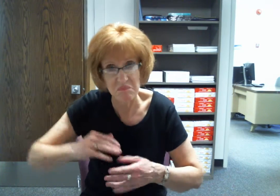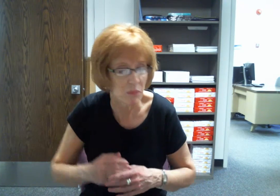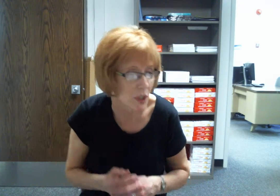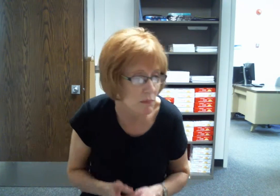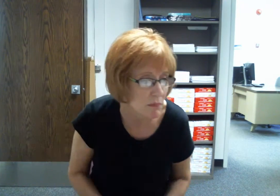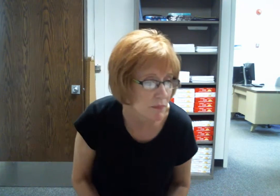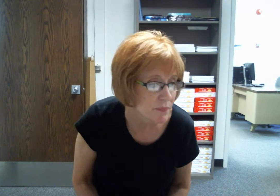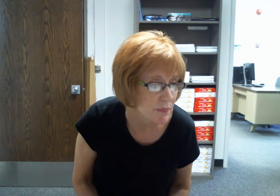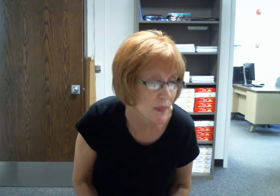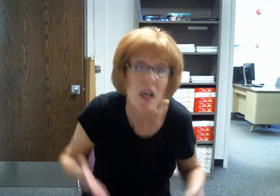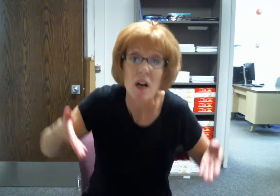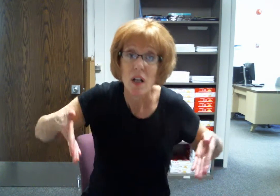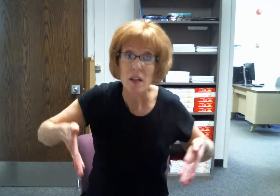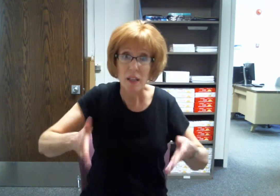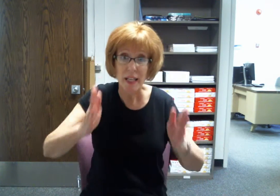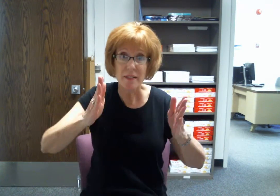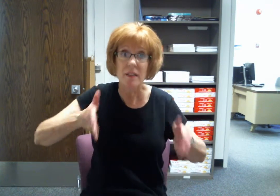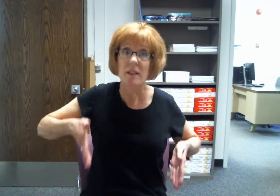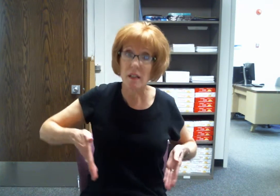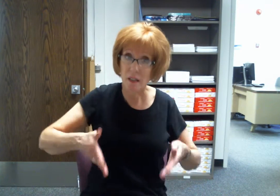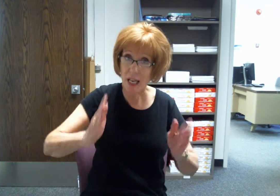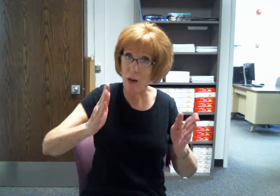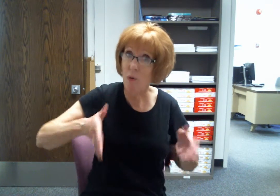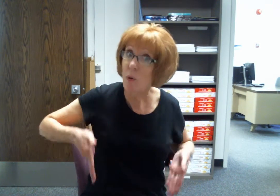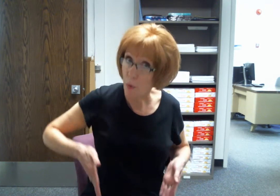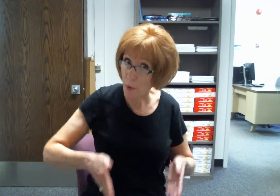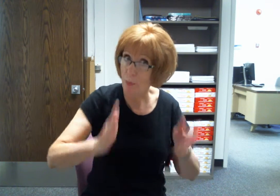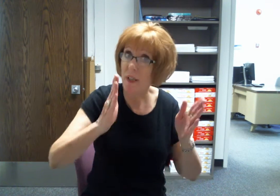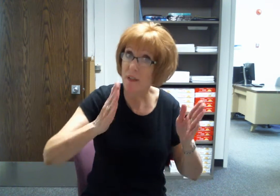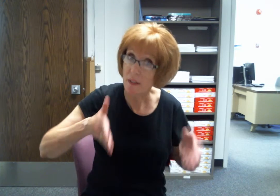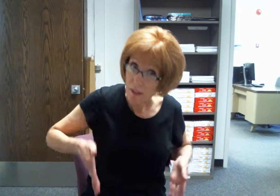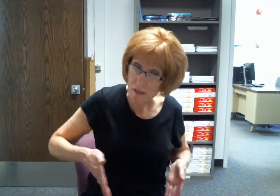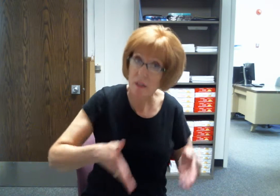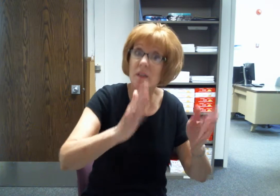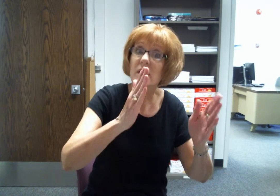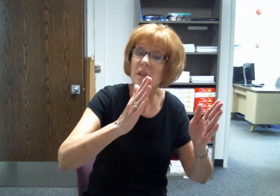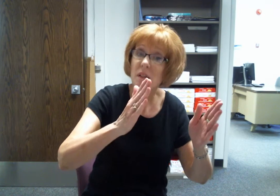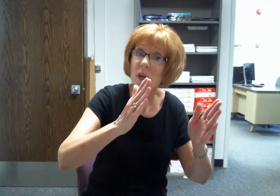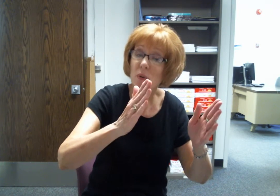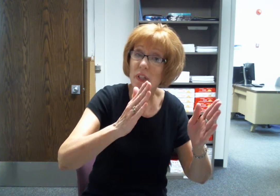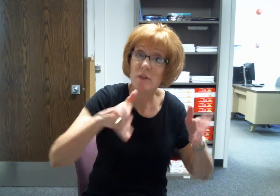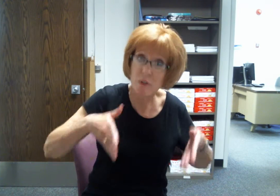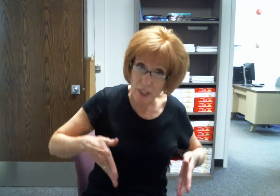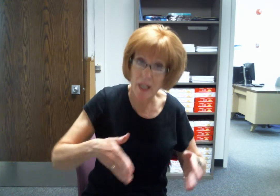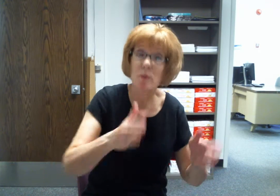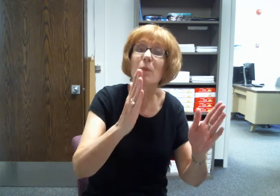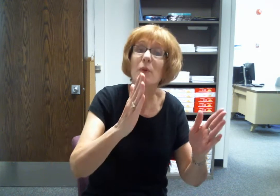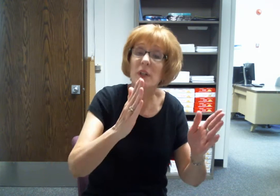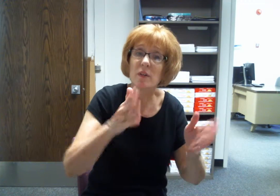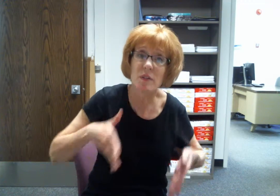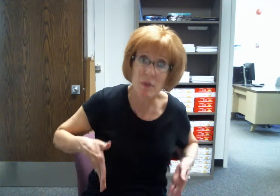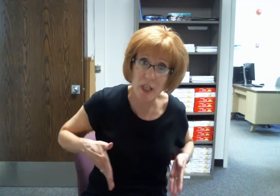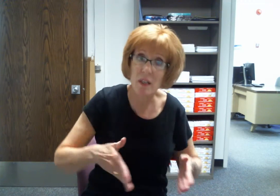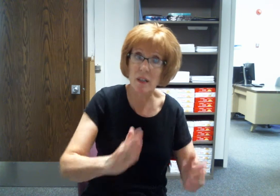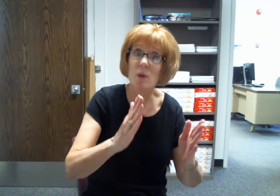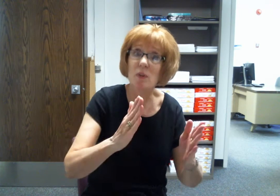Okay? Let, allow, or permit. I will let you do that. I will permit you to do that. I will